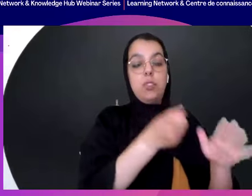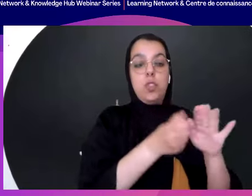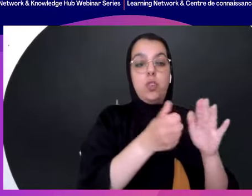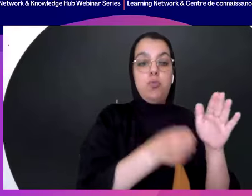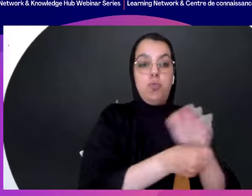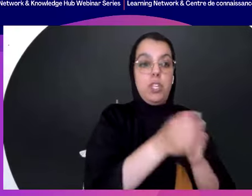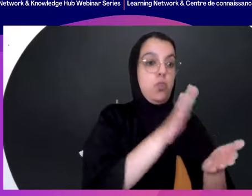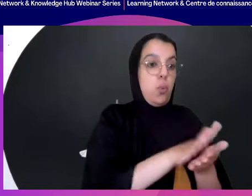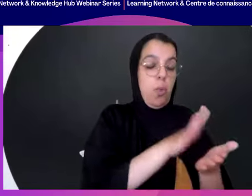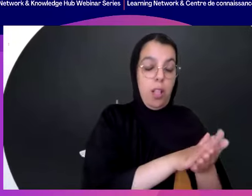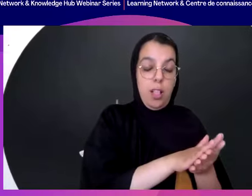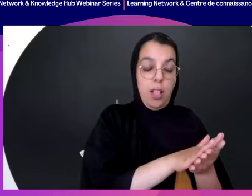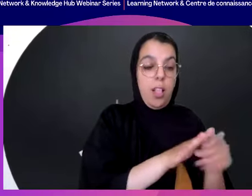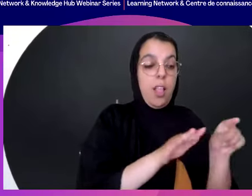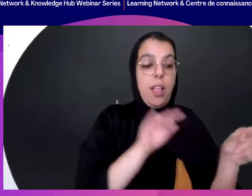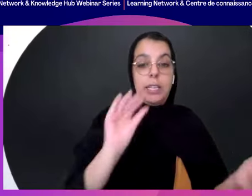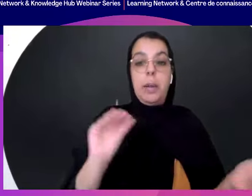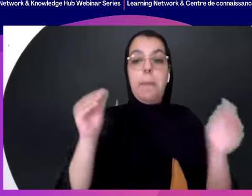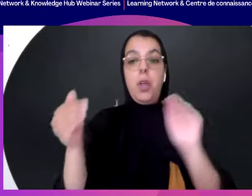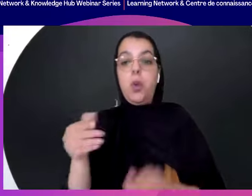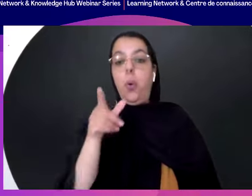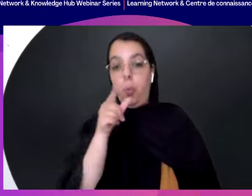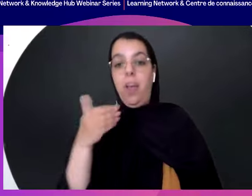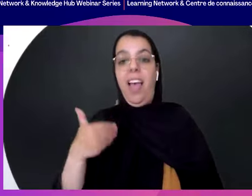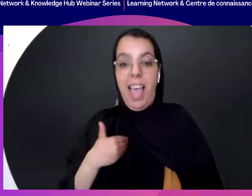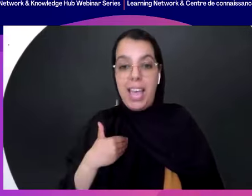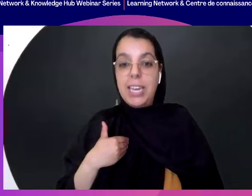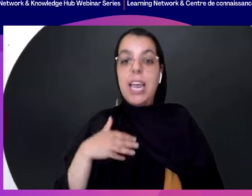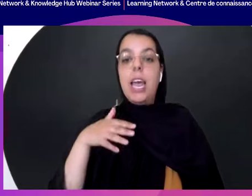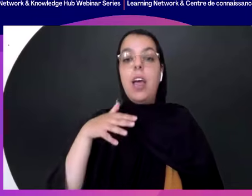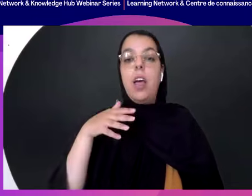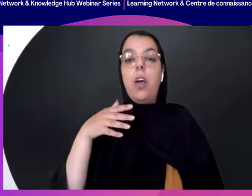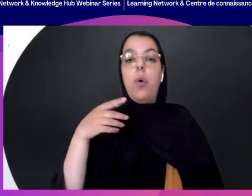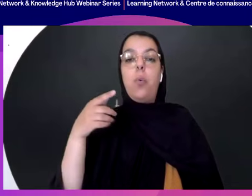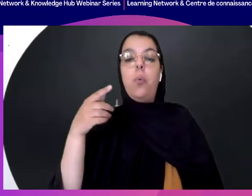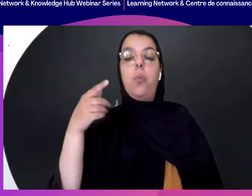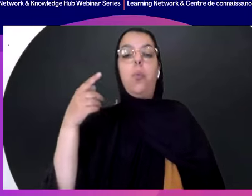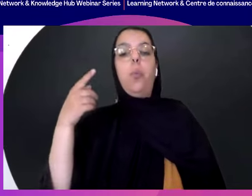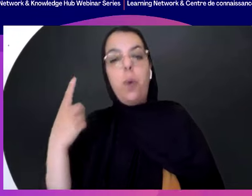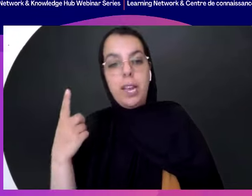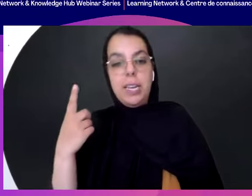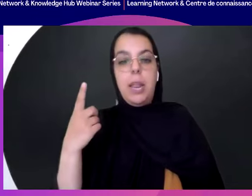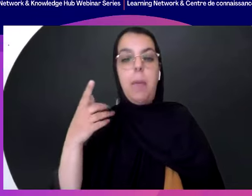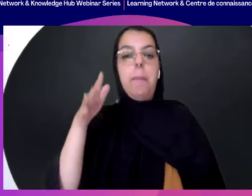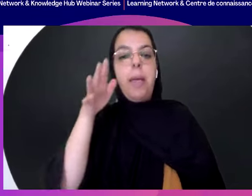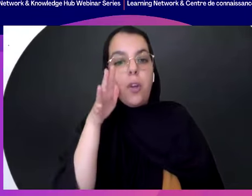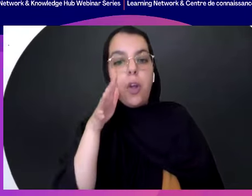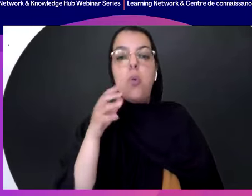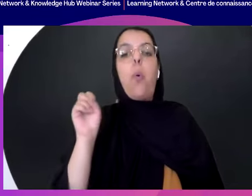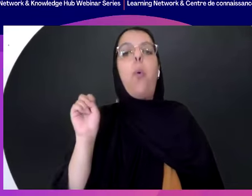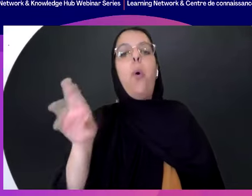a grandparent and to those who had a parent and a grandparent, so 2 previous generations.